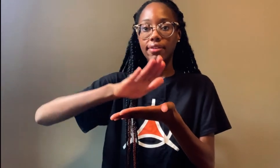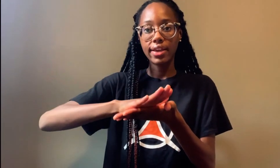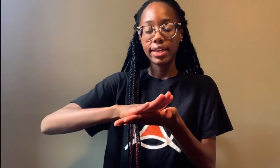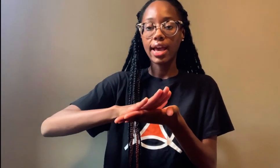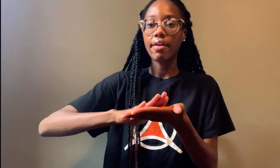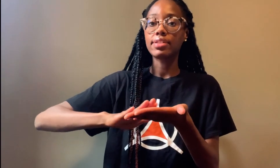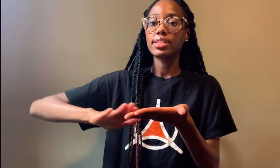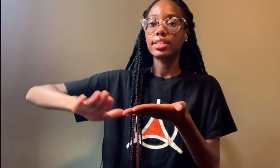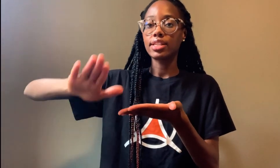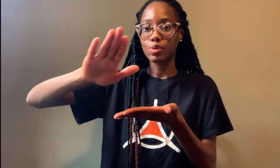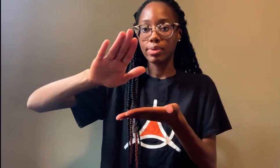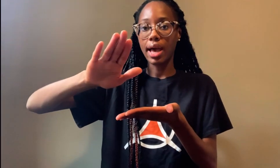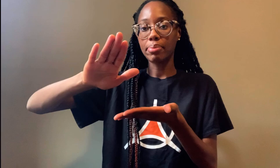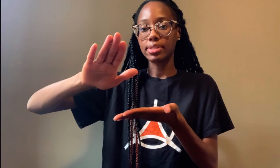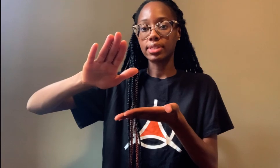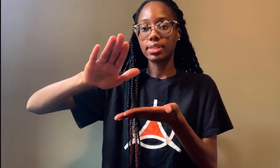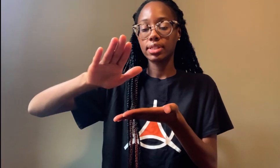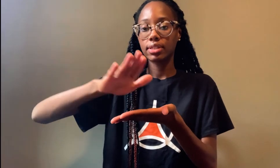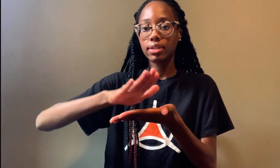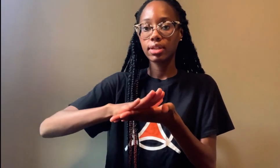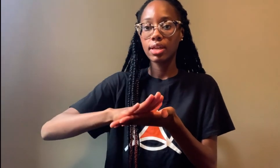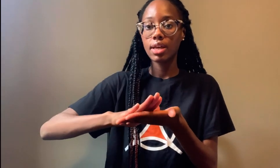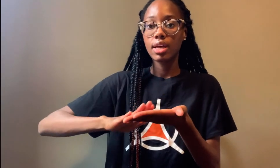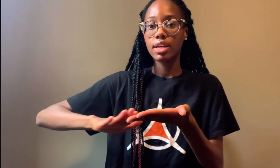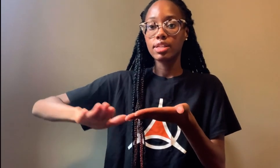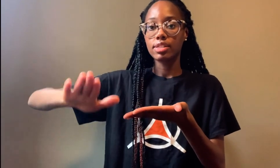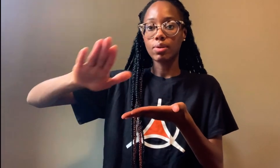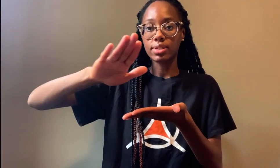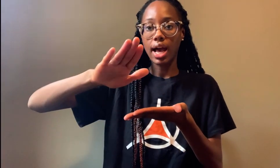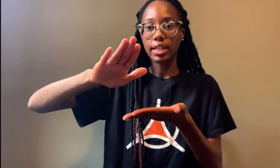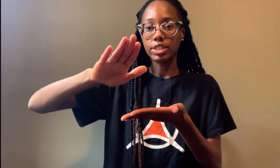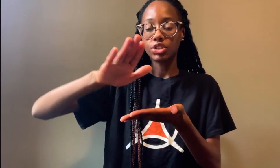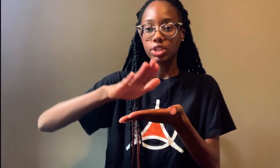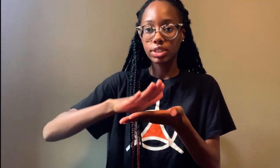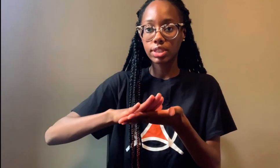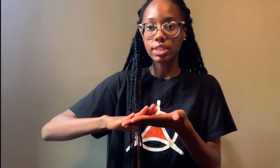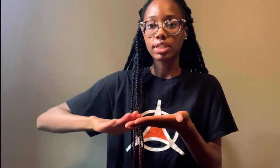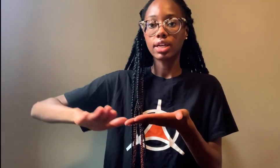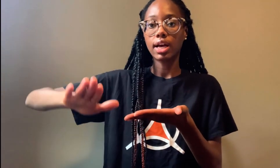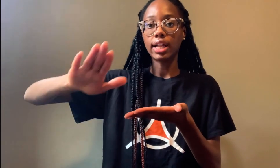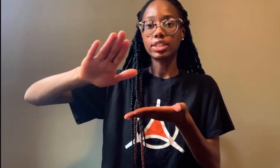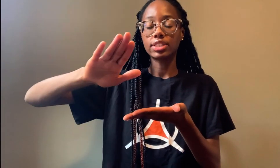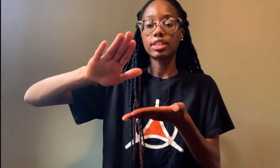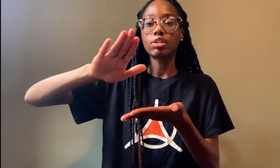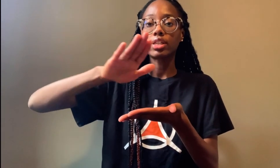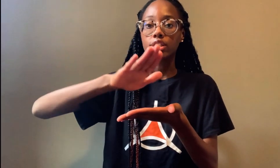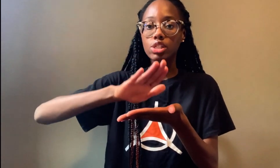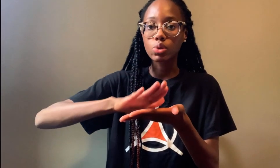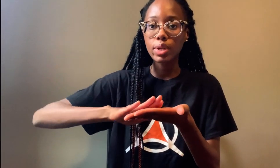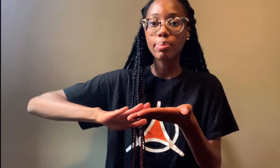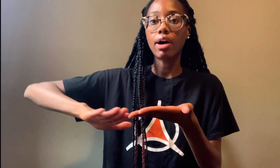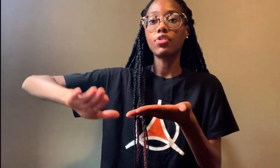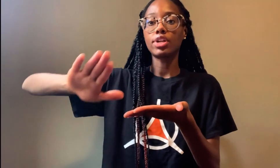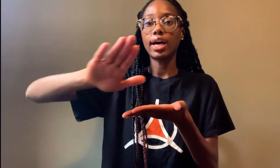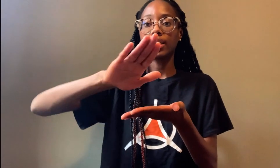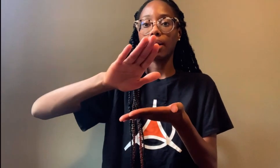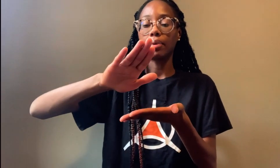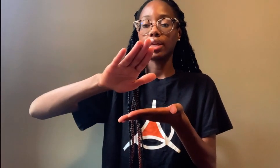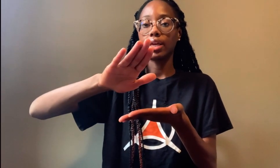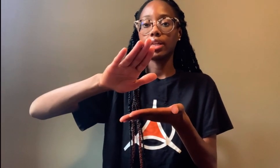Left-handed, obviously, this will be opposite. So it's college. College is literally a sweep off your non-dominant, and it's